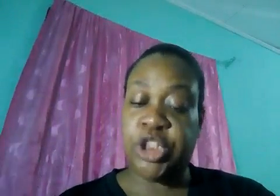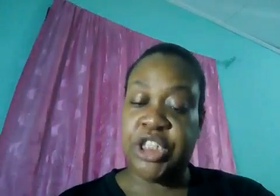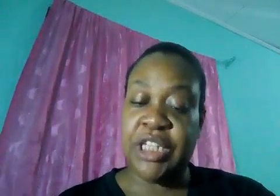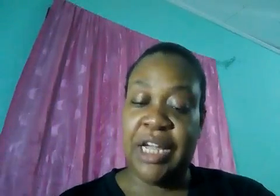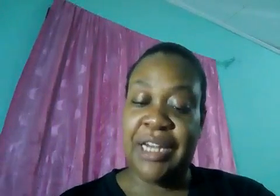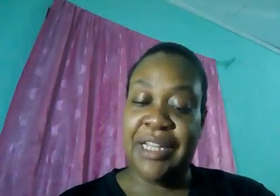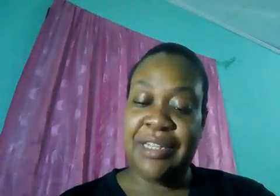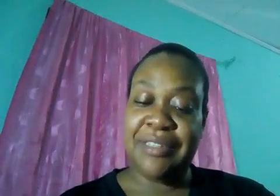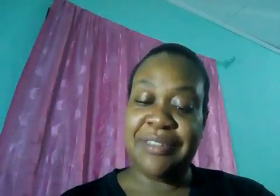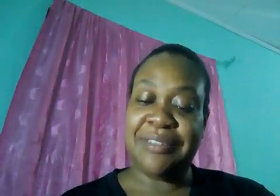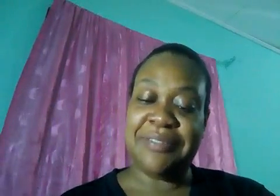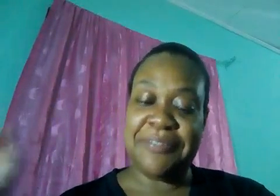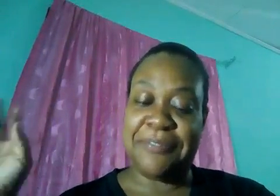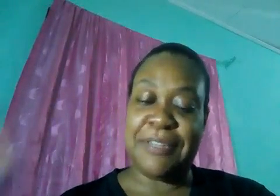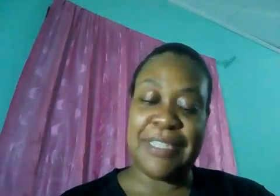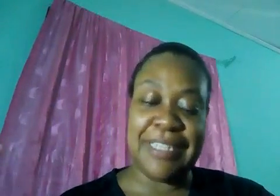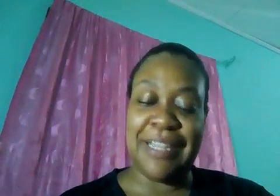emotionally, physically,